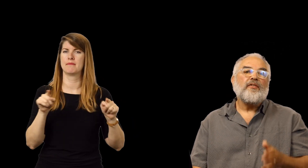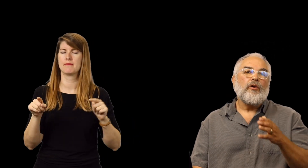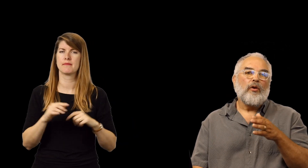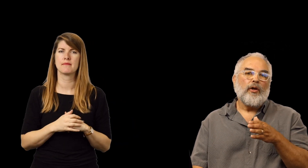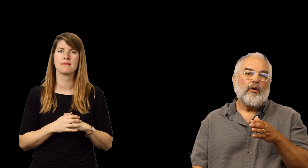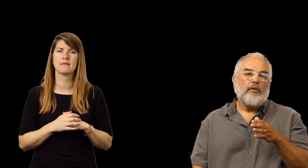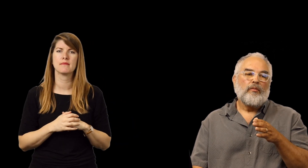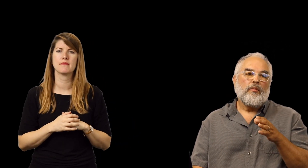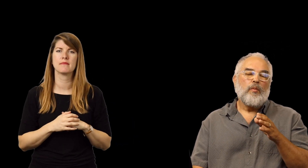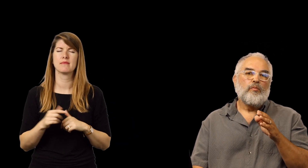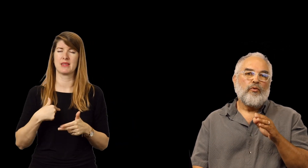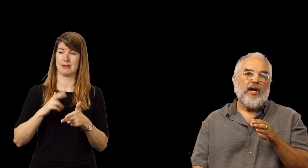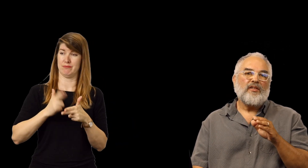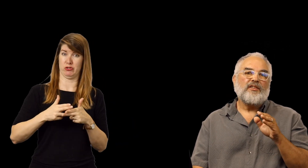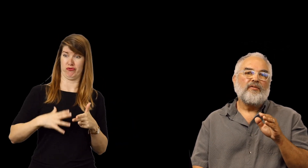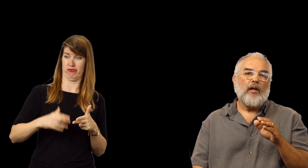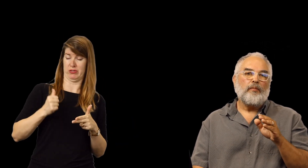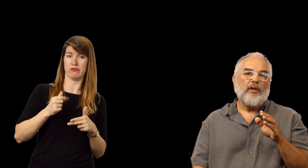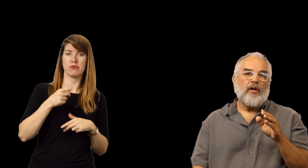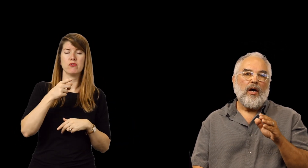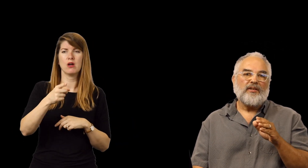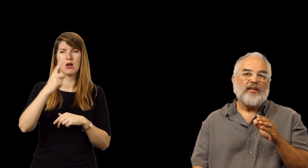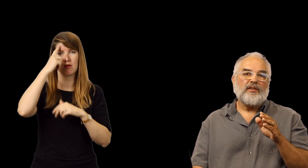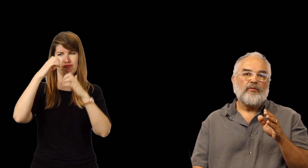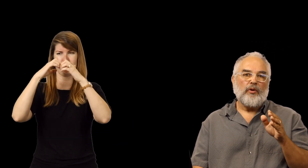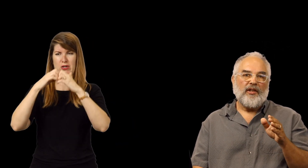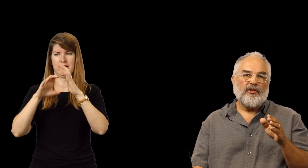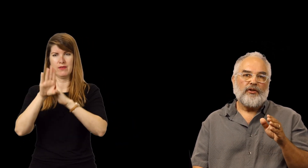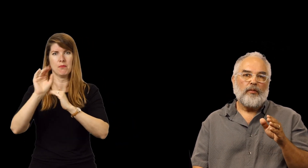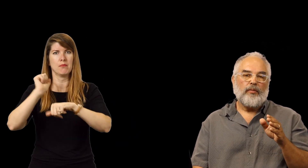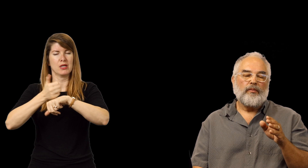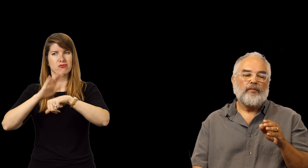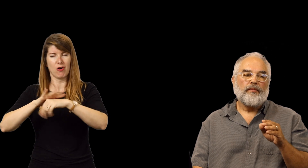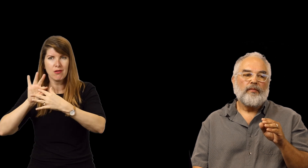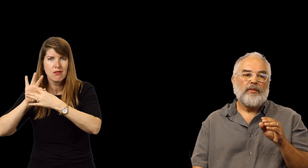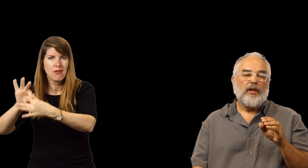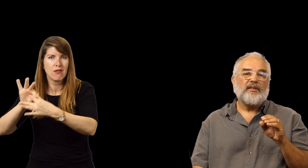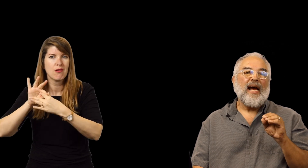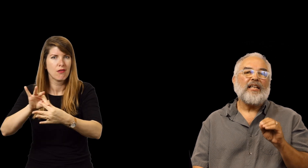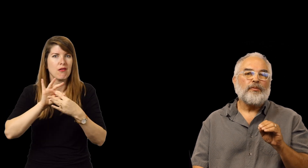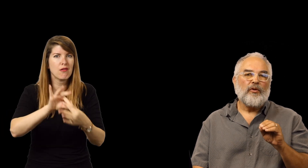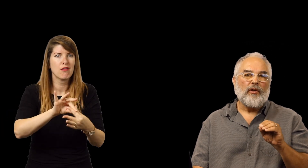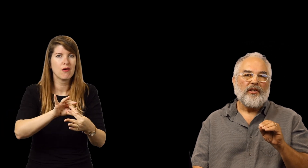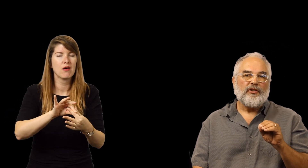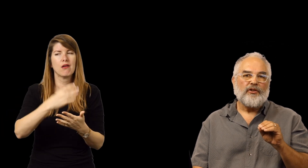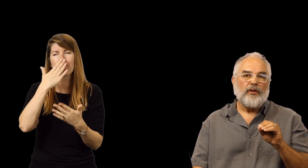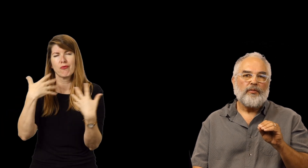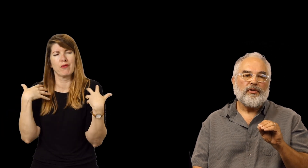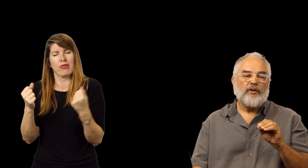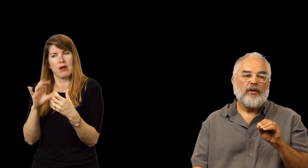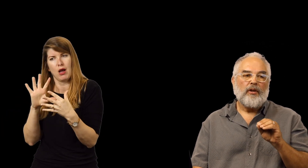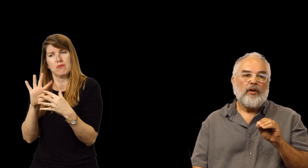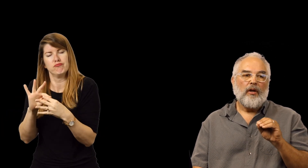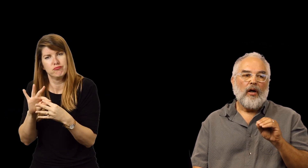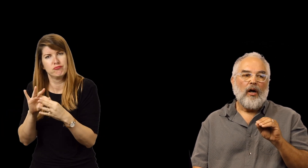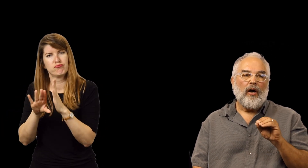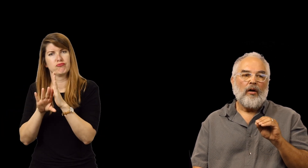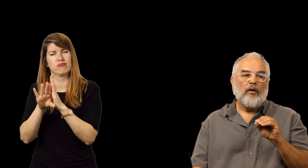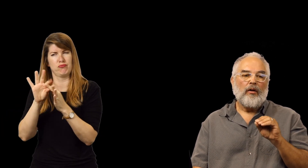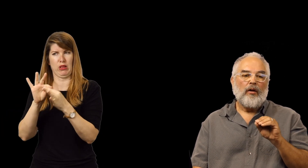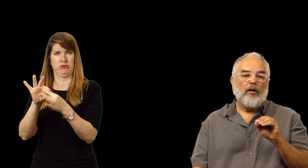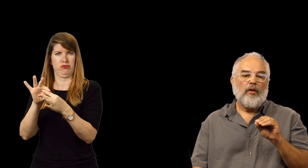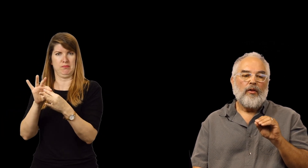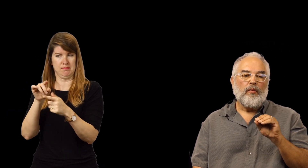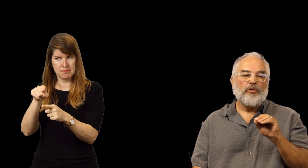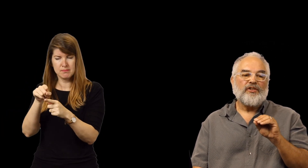As I said earlier, brains develop in the context of relationship. Attachment relationships